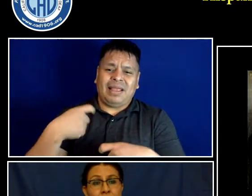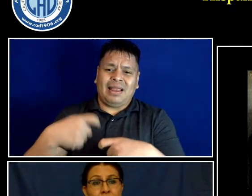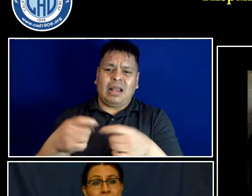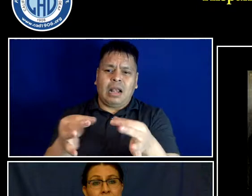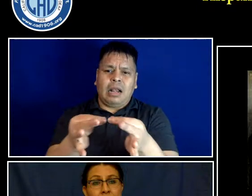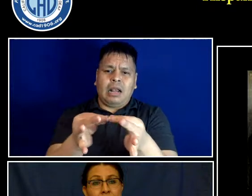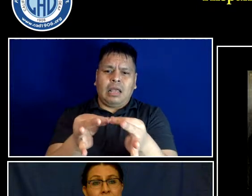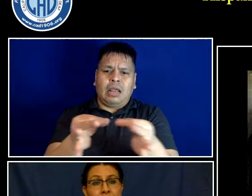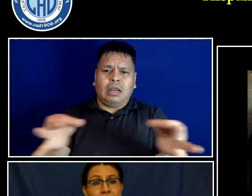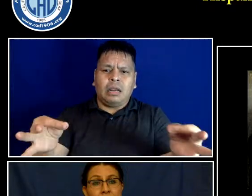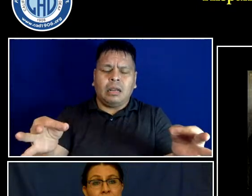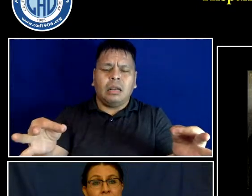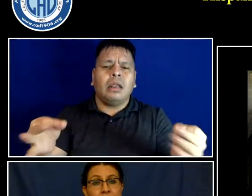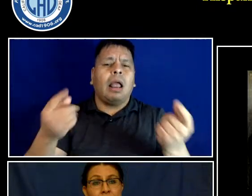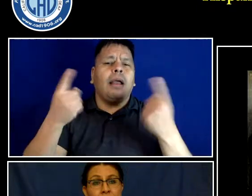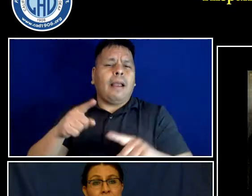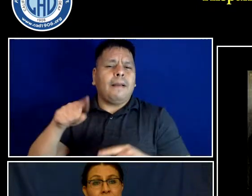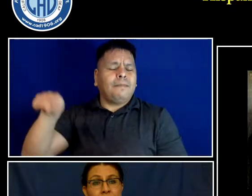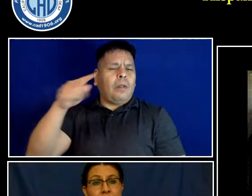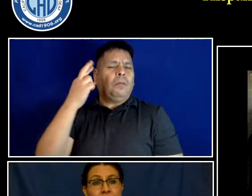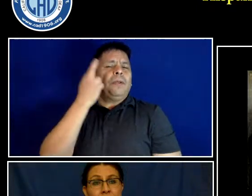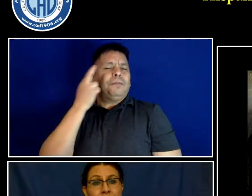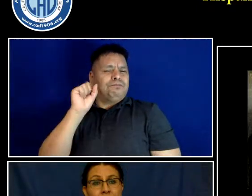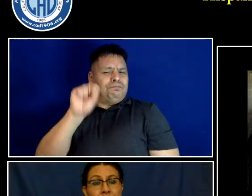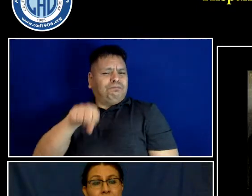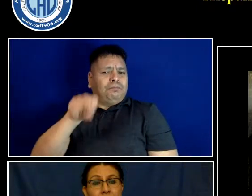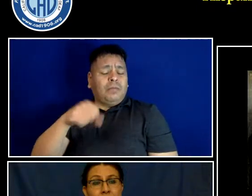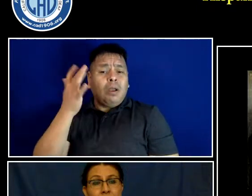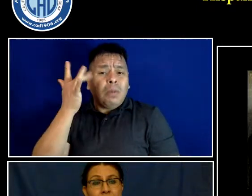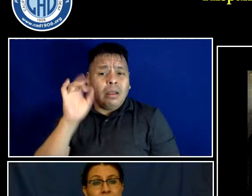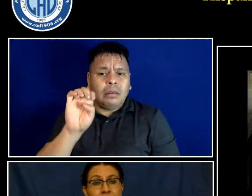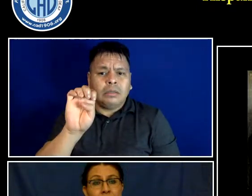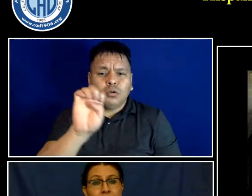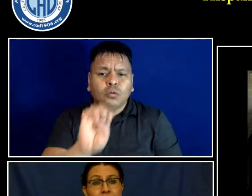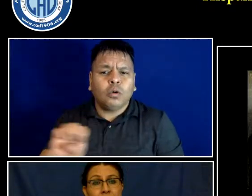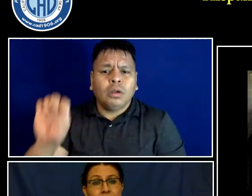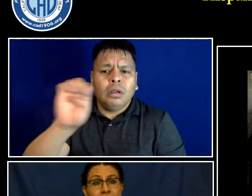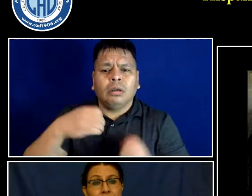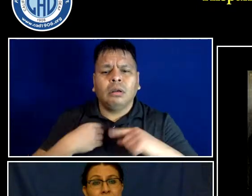found and took. Now, a second trip was made